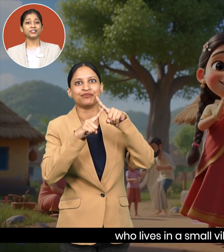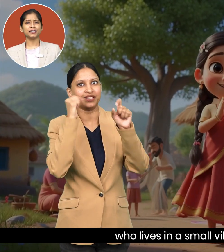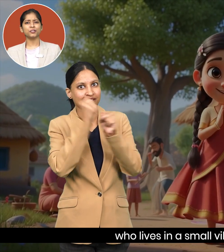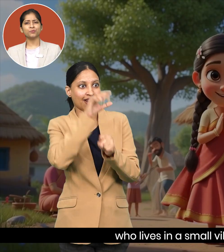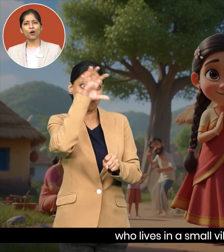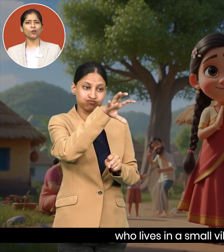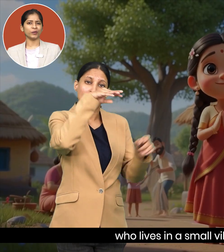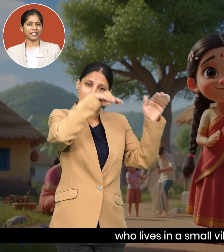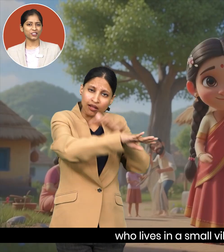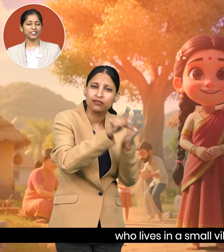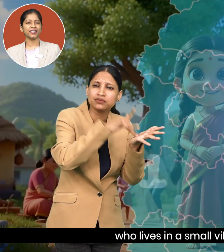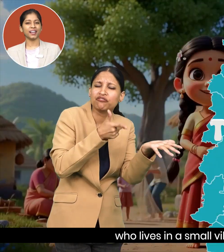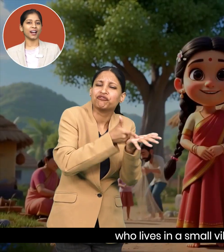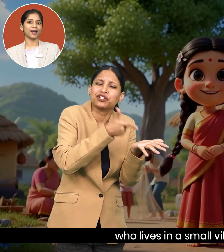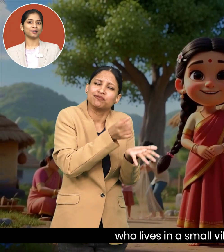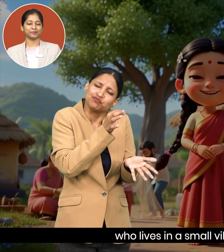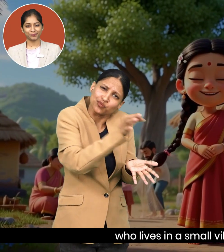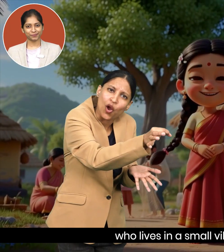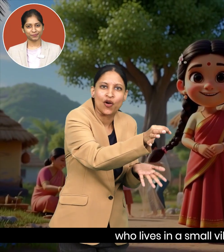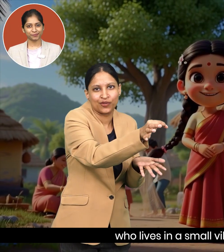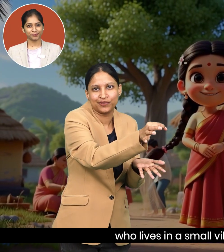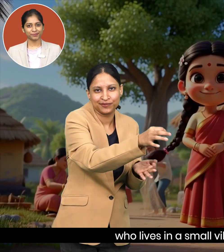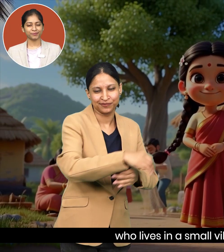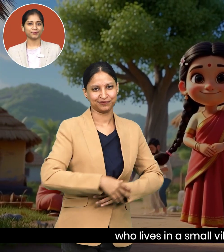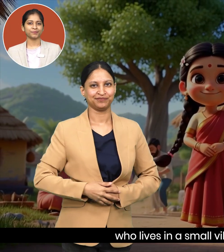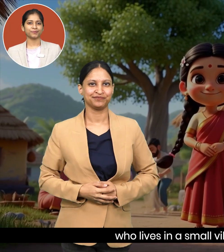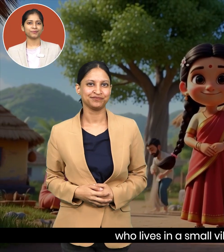who lives in a small village in Telangana.